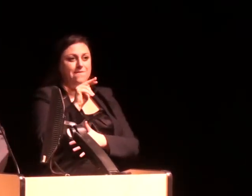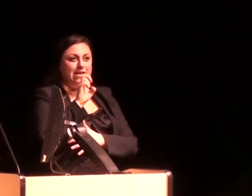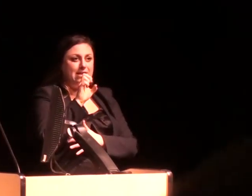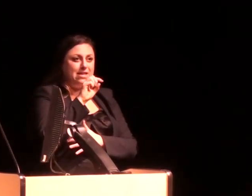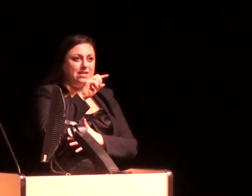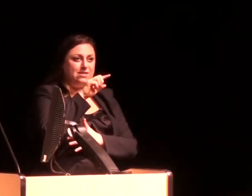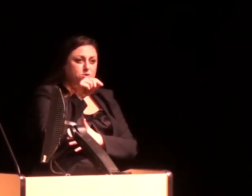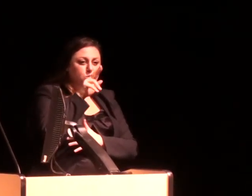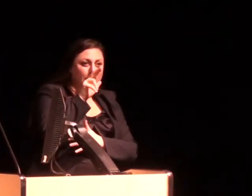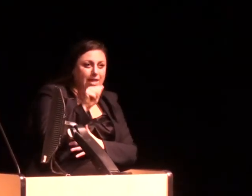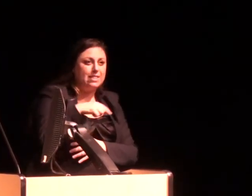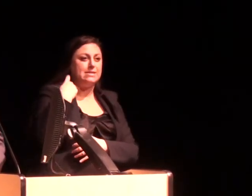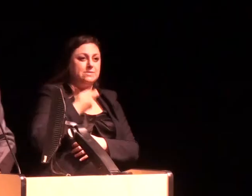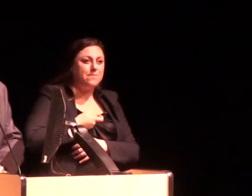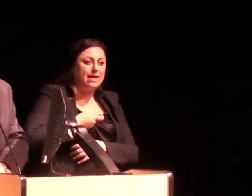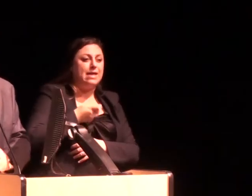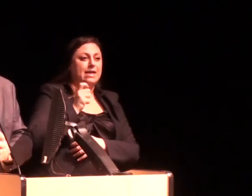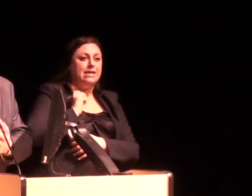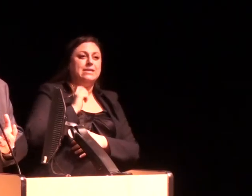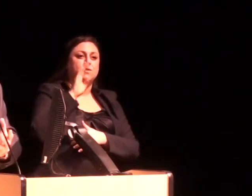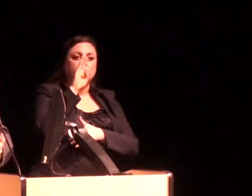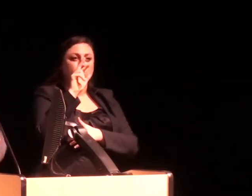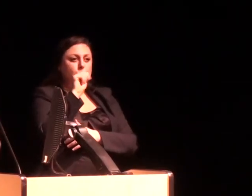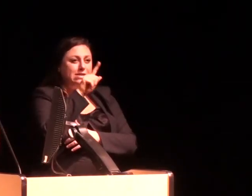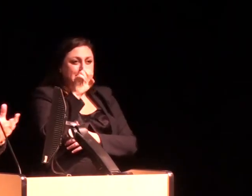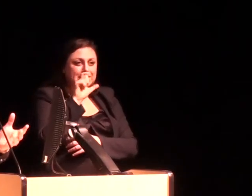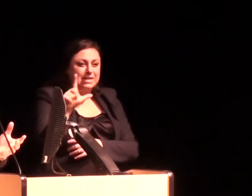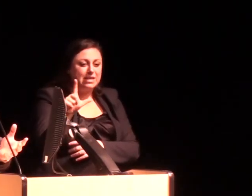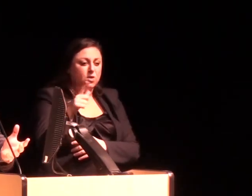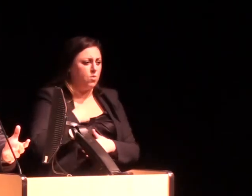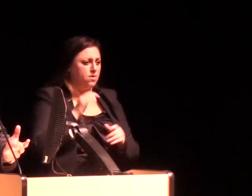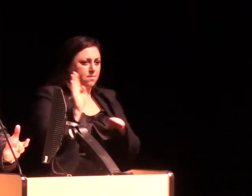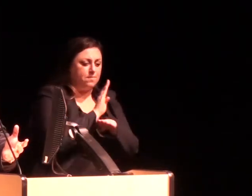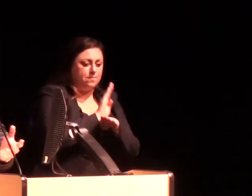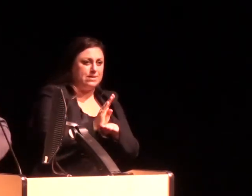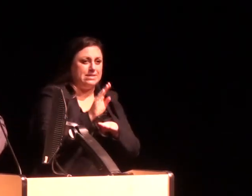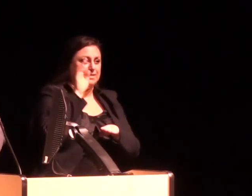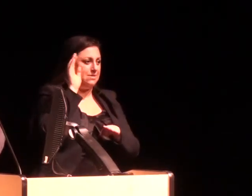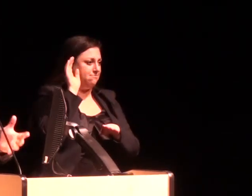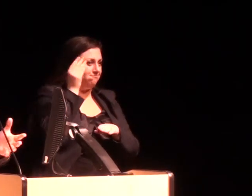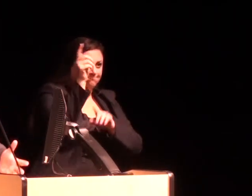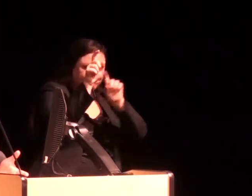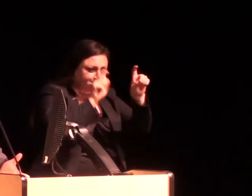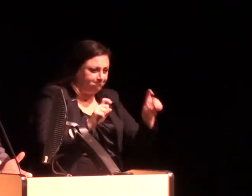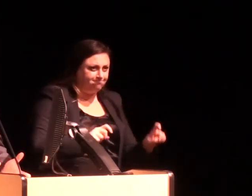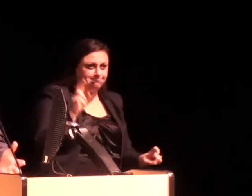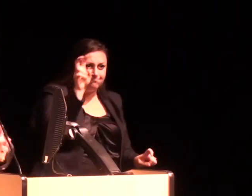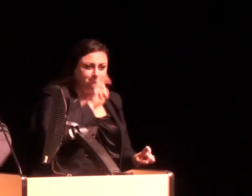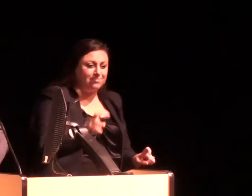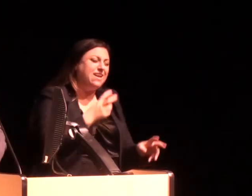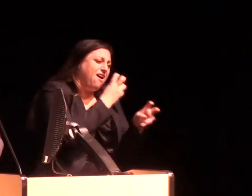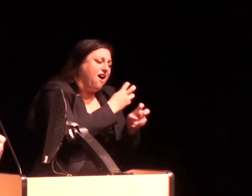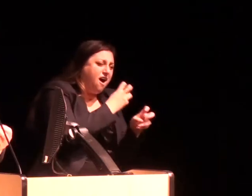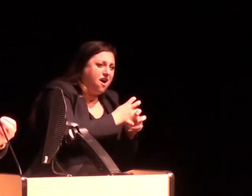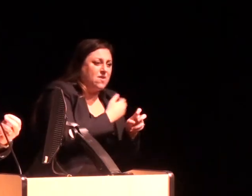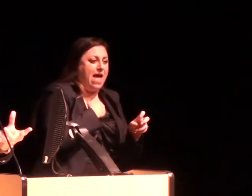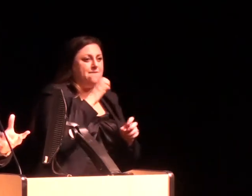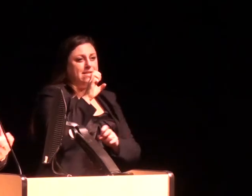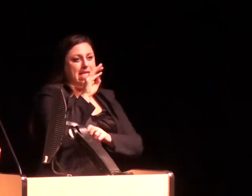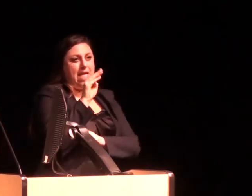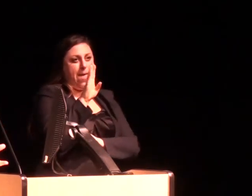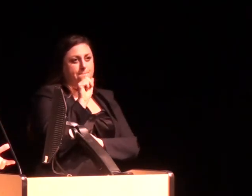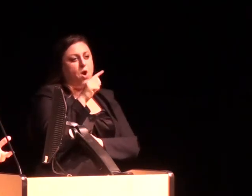China, Spain, and Brazil. We are doing business with all the countries around the world. It's difficult because the embargo is there, the embargo is